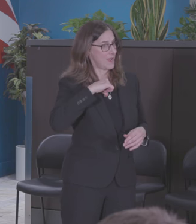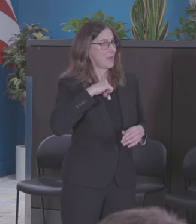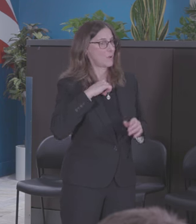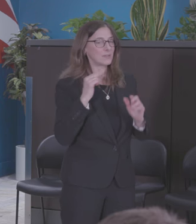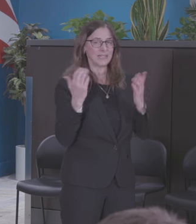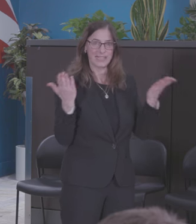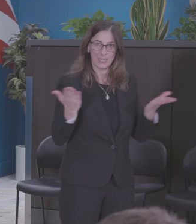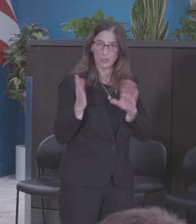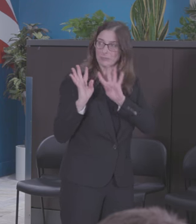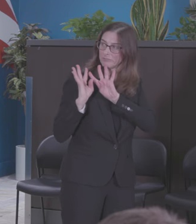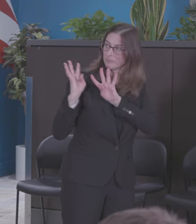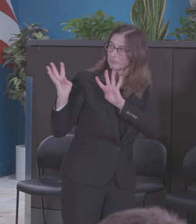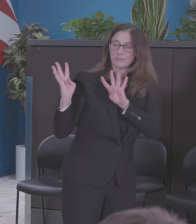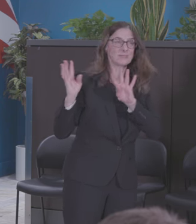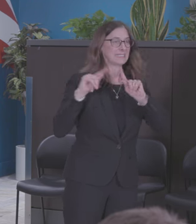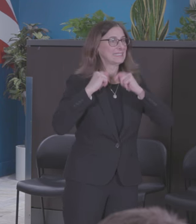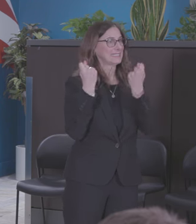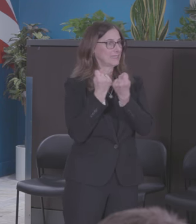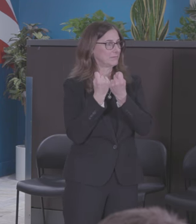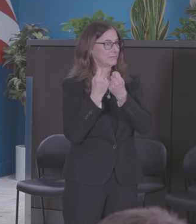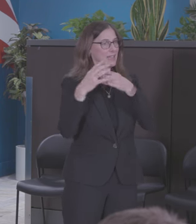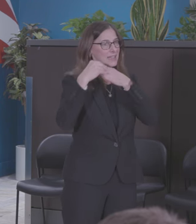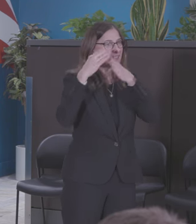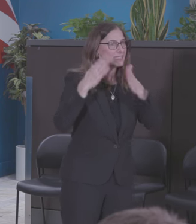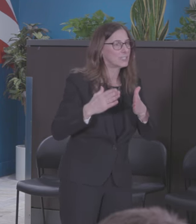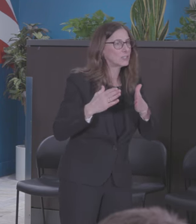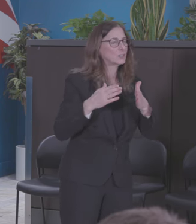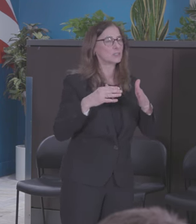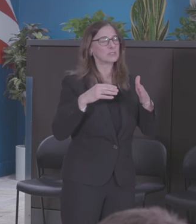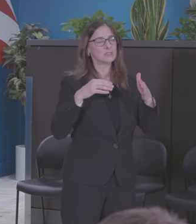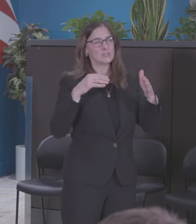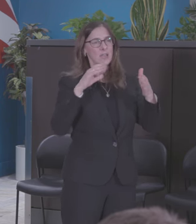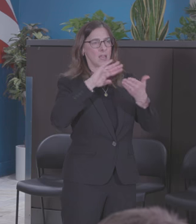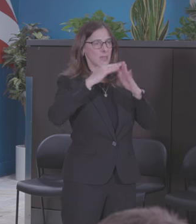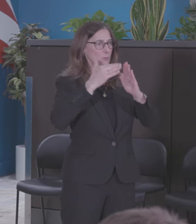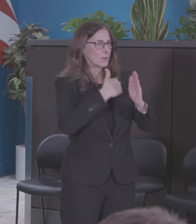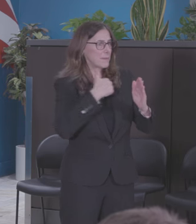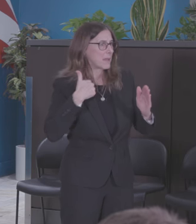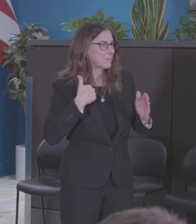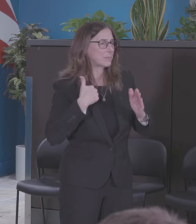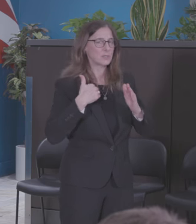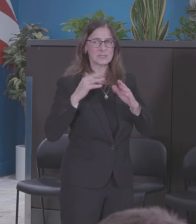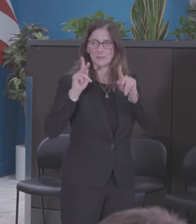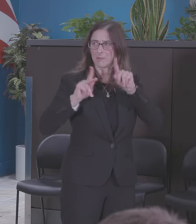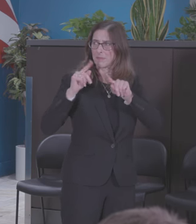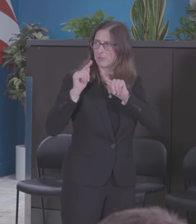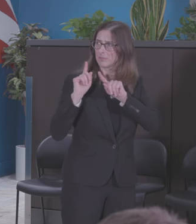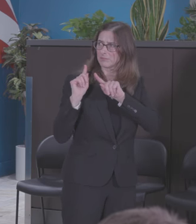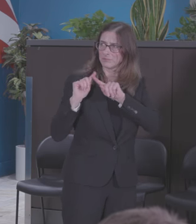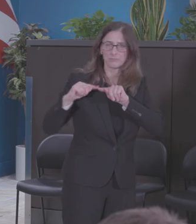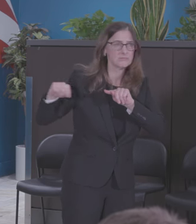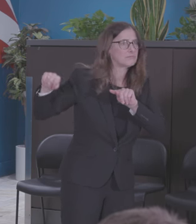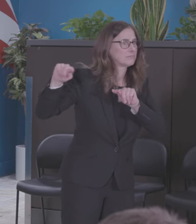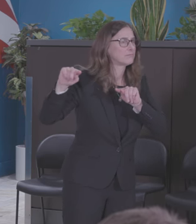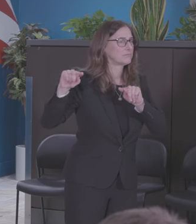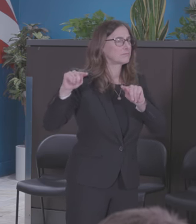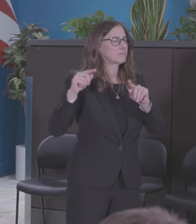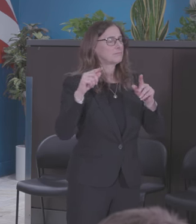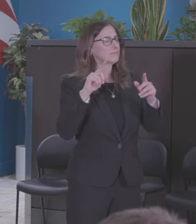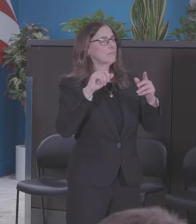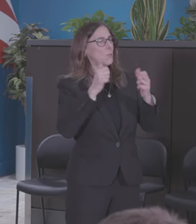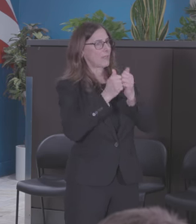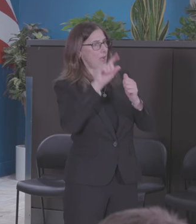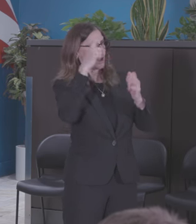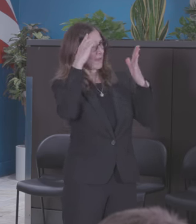legislators, administrators, leaders, community members, to stand behind the governor's plan for making deeply